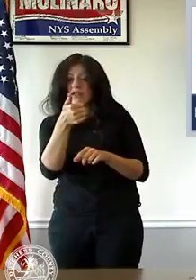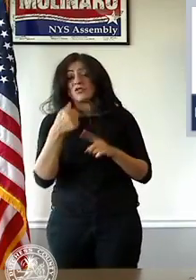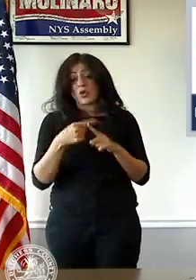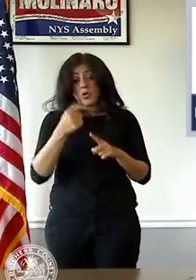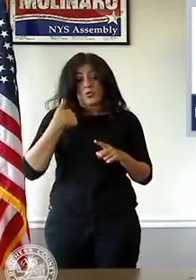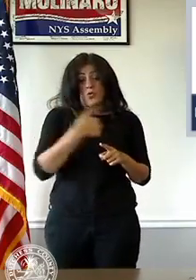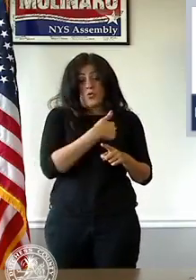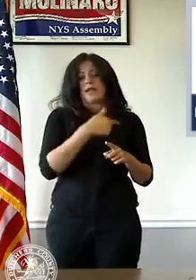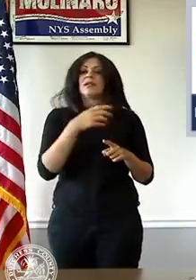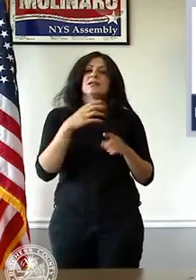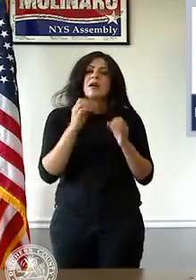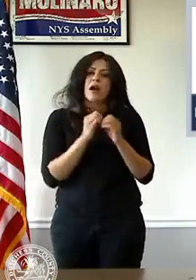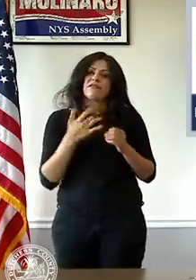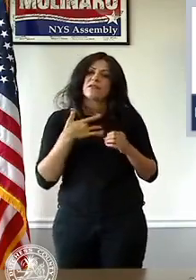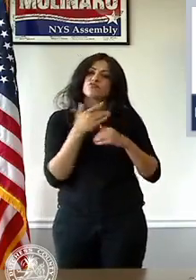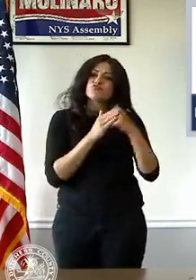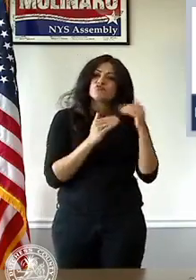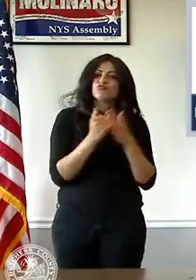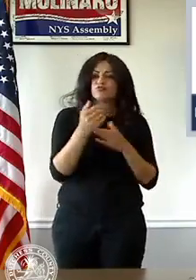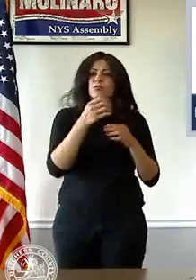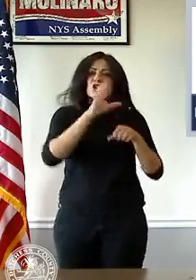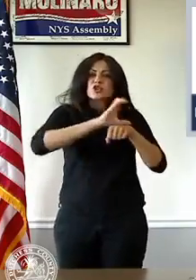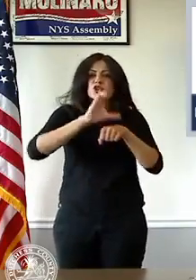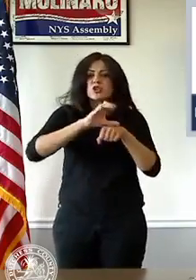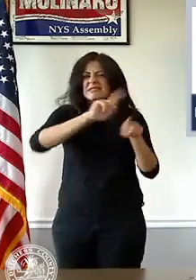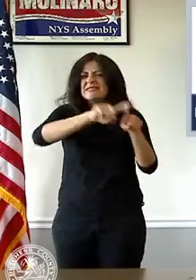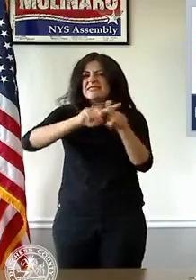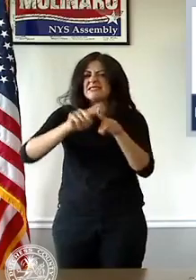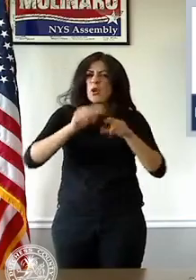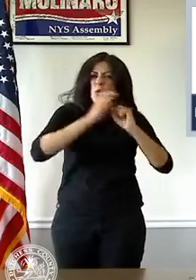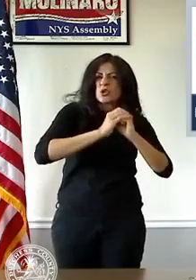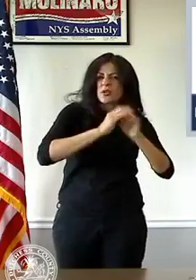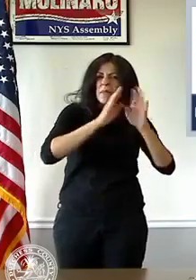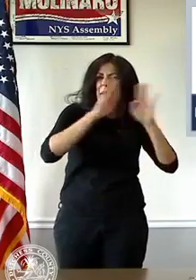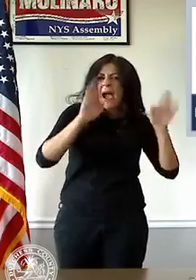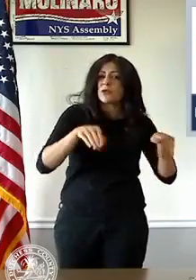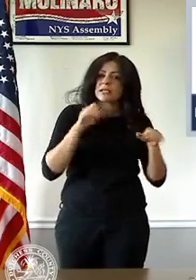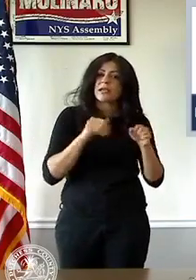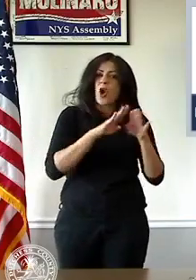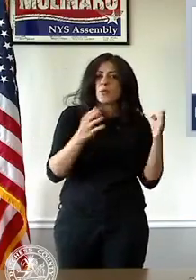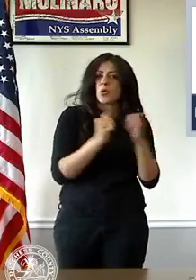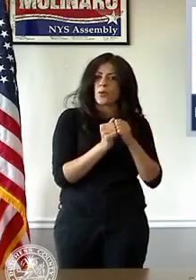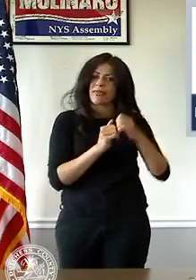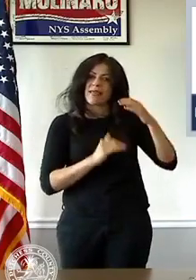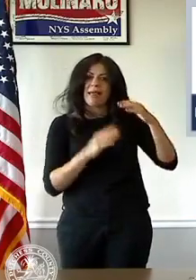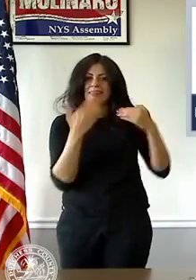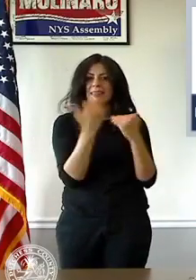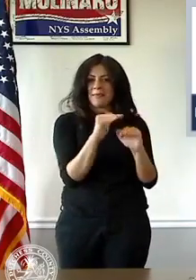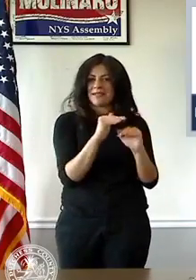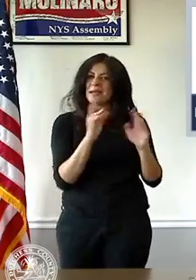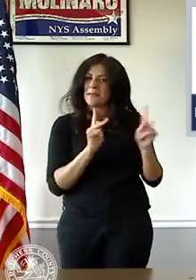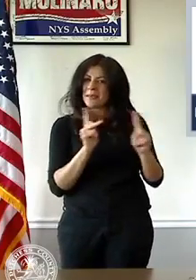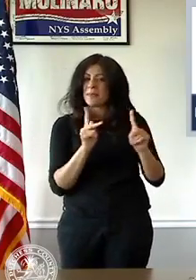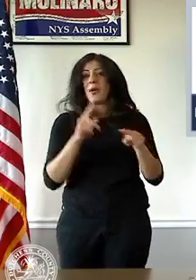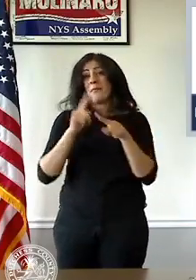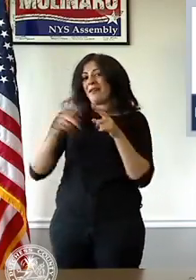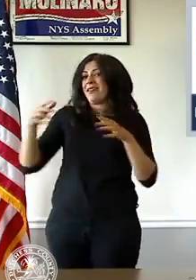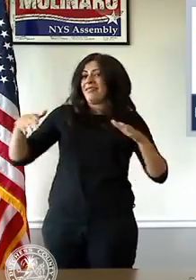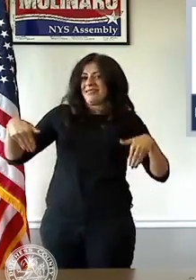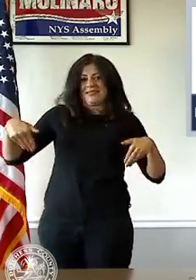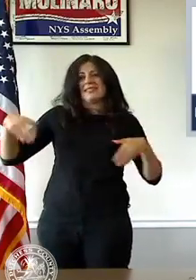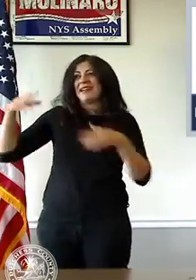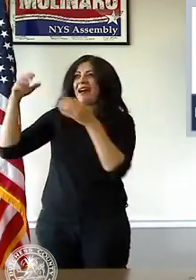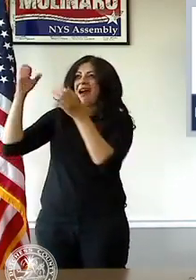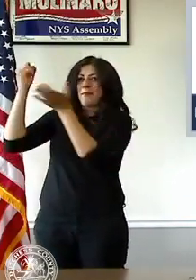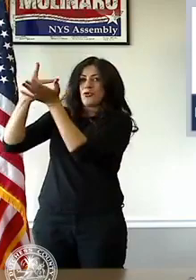but the state and the governor have not approved that as of yet. So if you have other